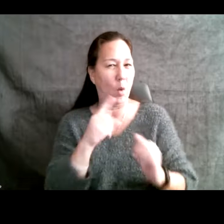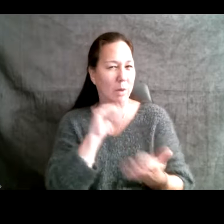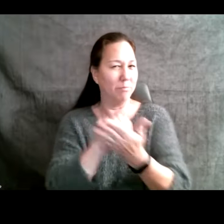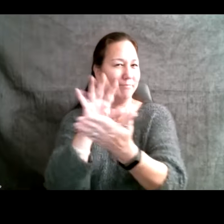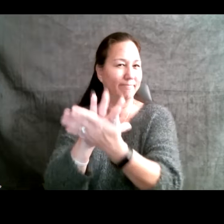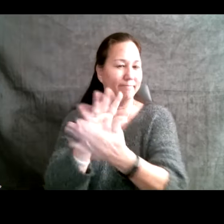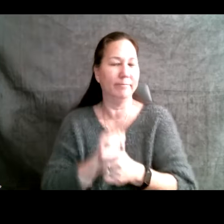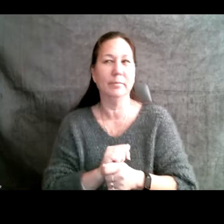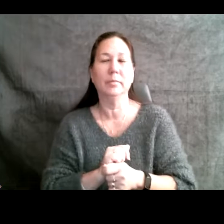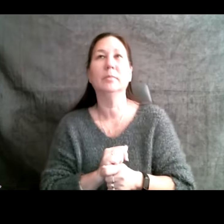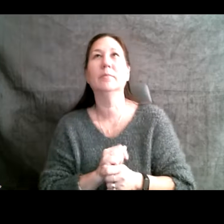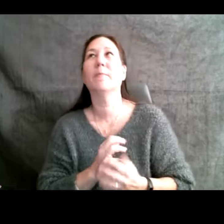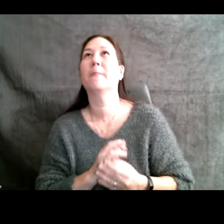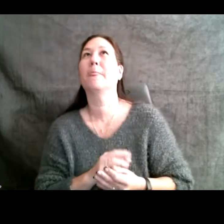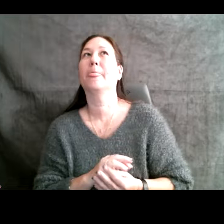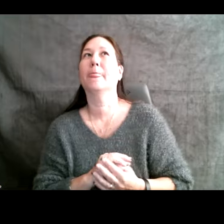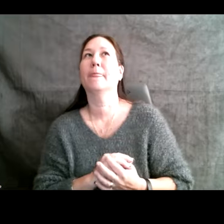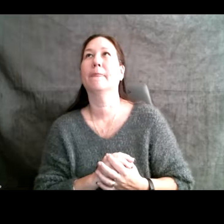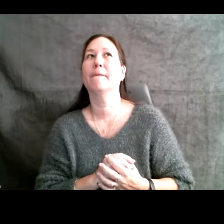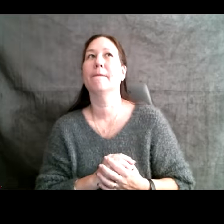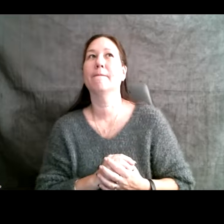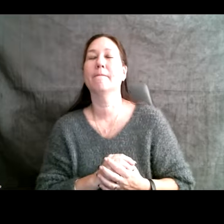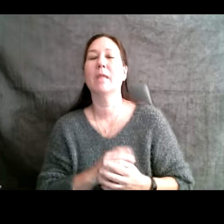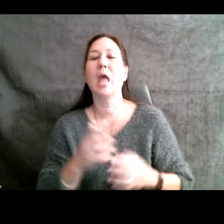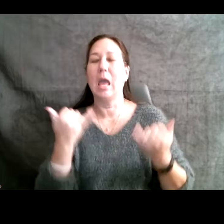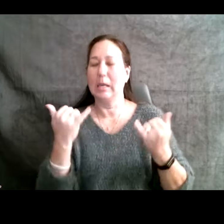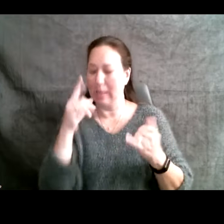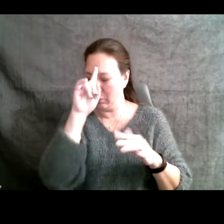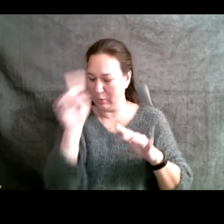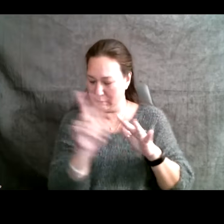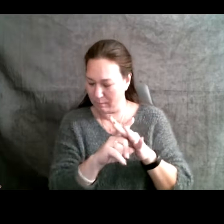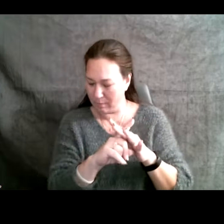identifying it. The other thing is, it's occurring to me now too that the